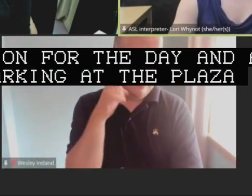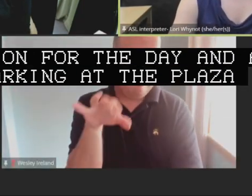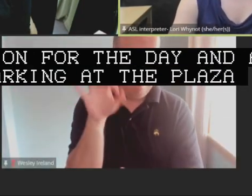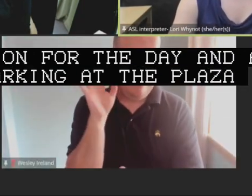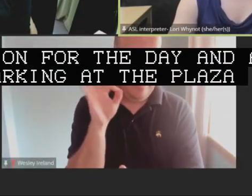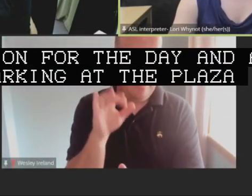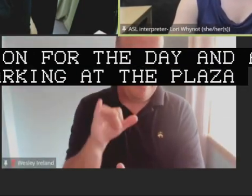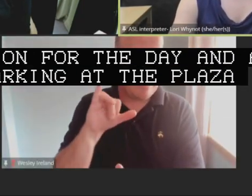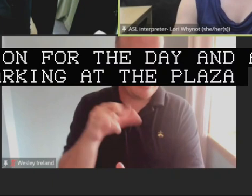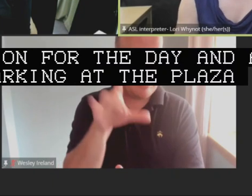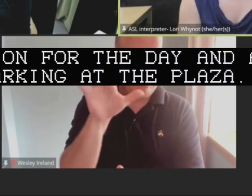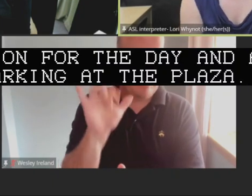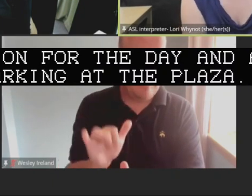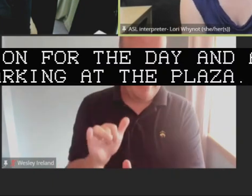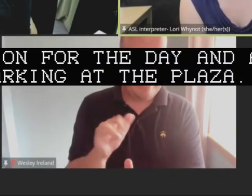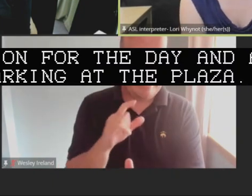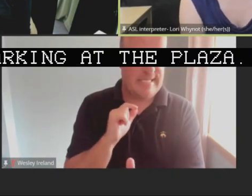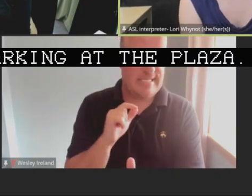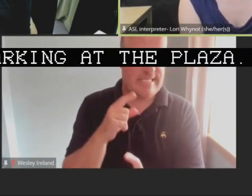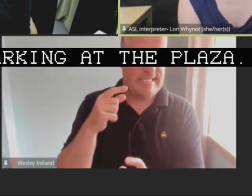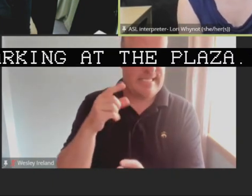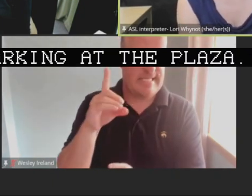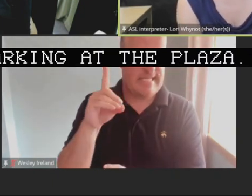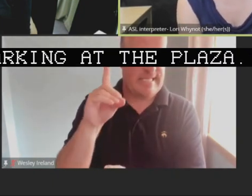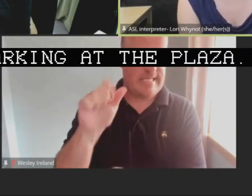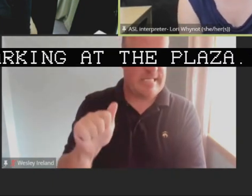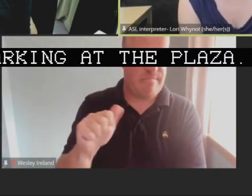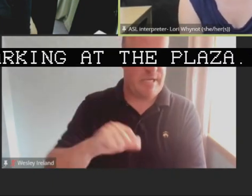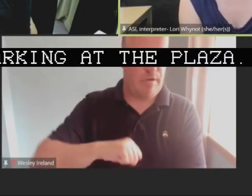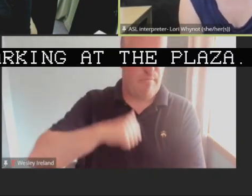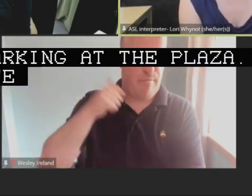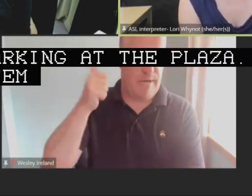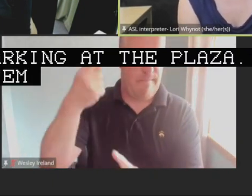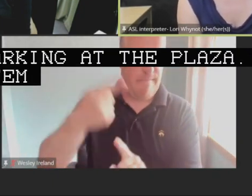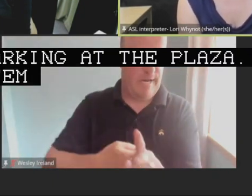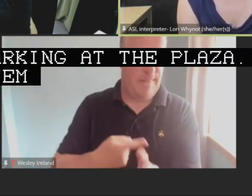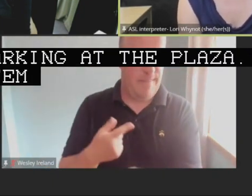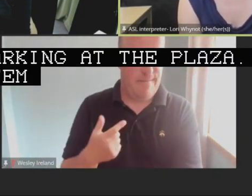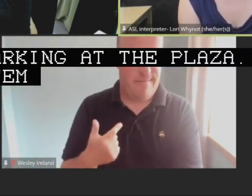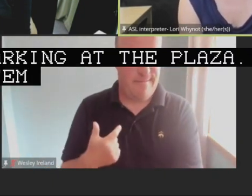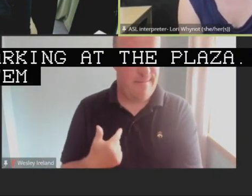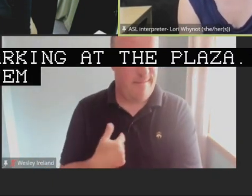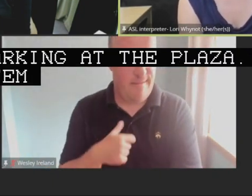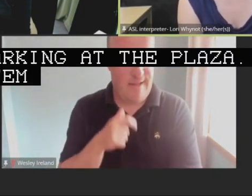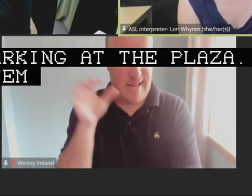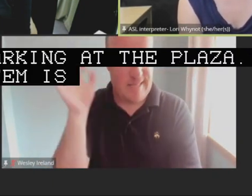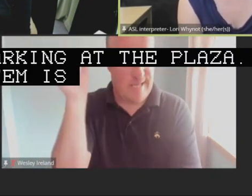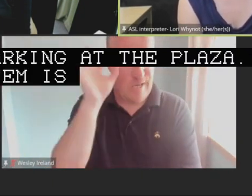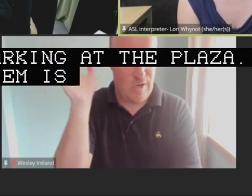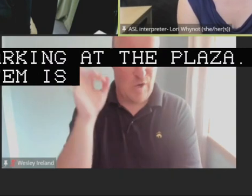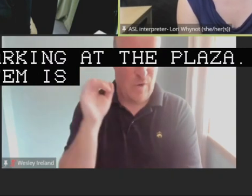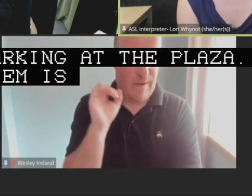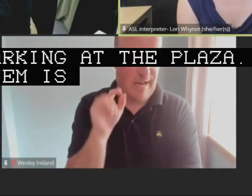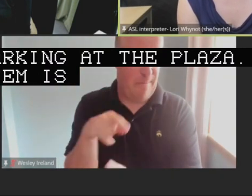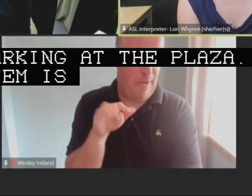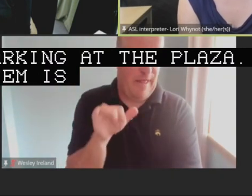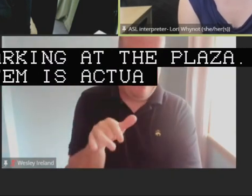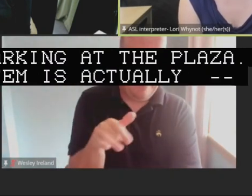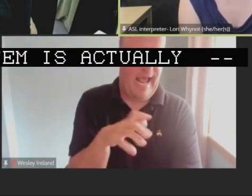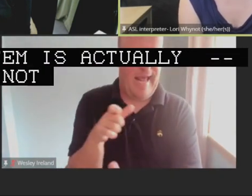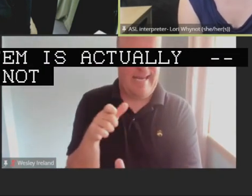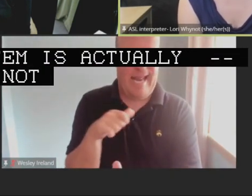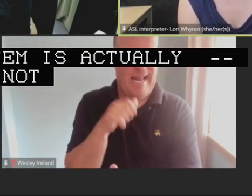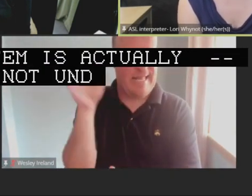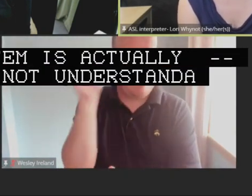Next item is, well, July is actually Disability Pride Month. And I actually